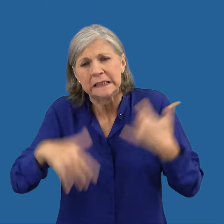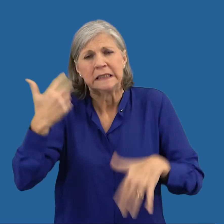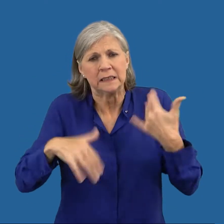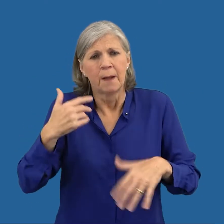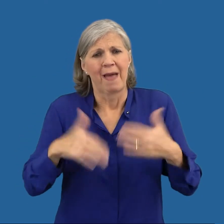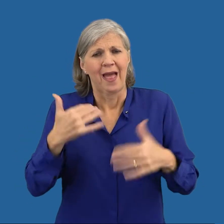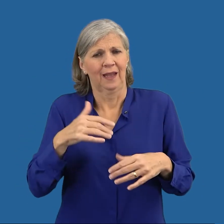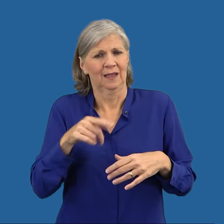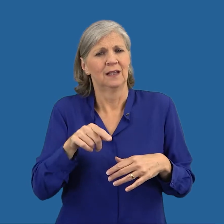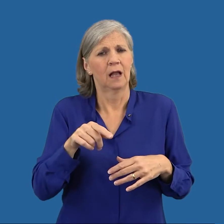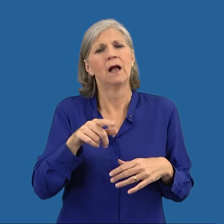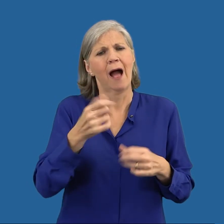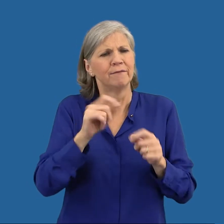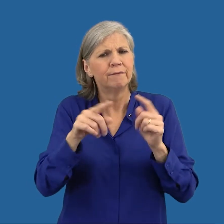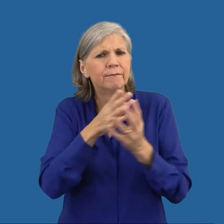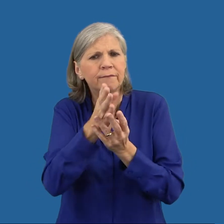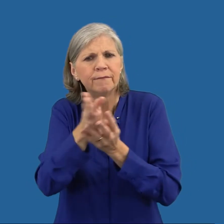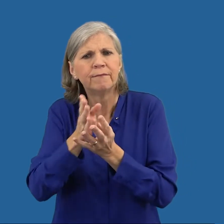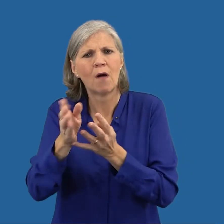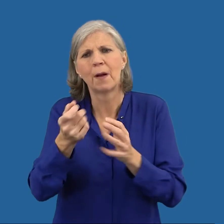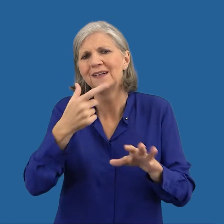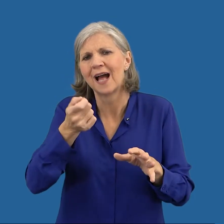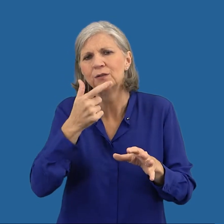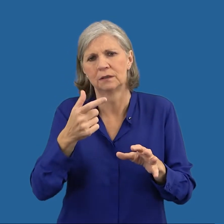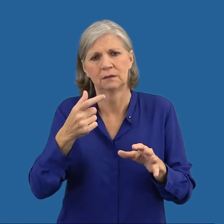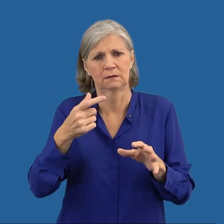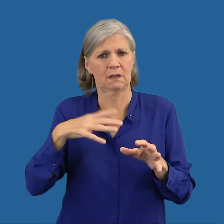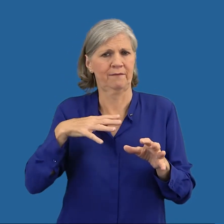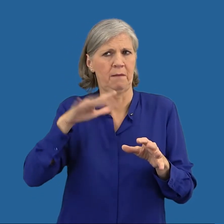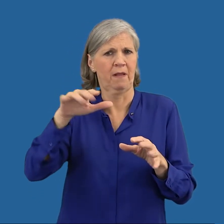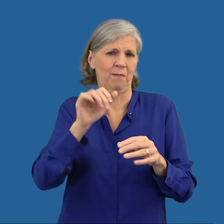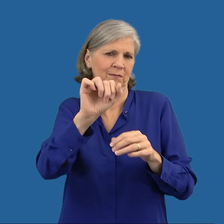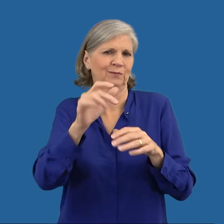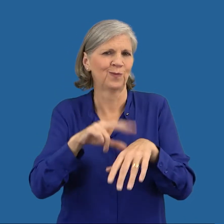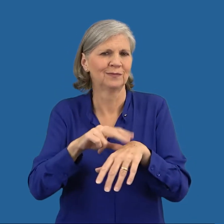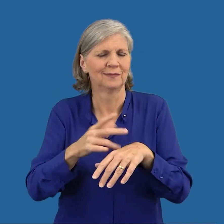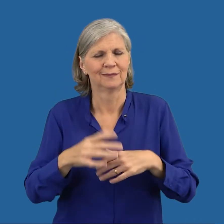For more severe pain, there are other types of medications which are only available from your doctor.